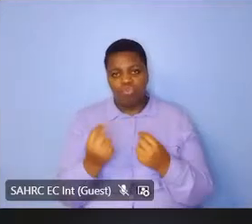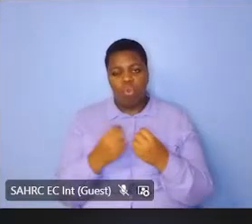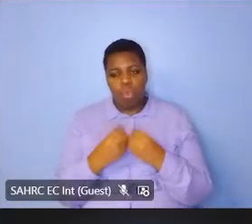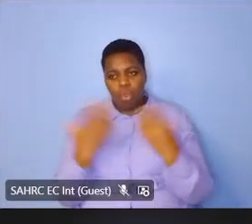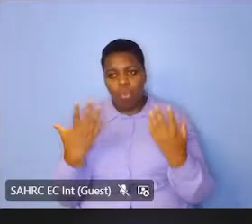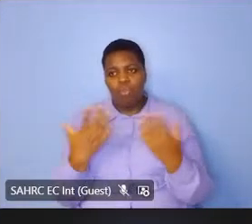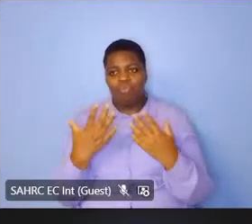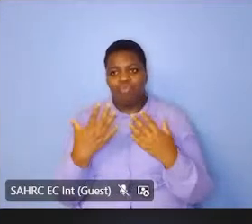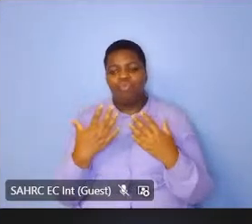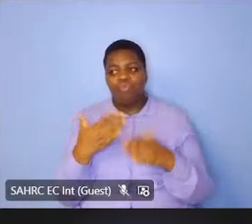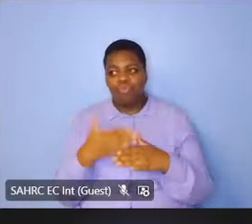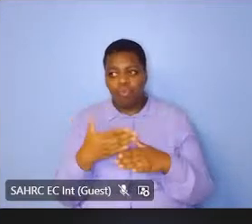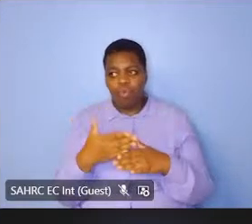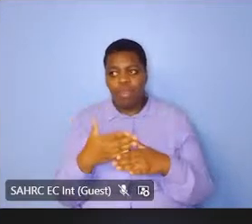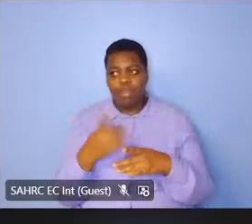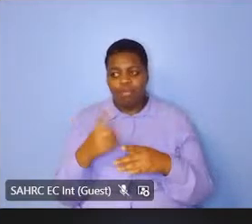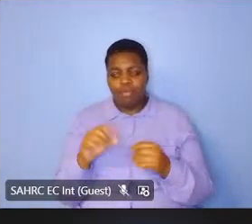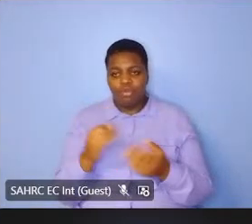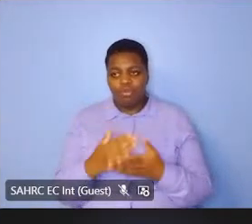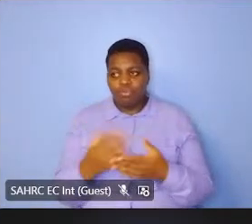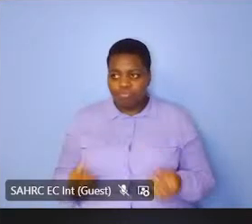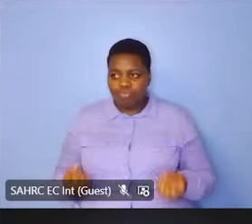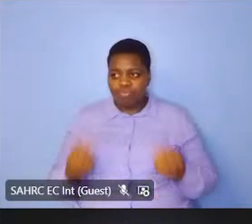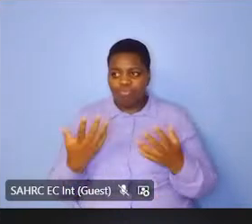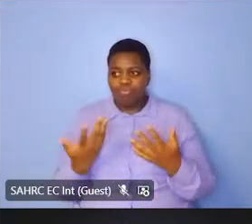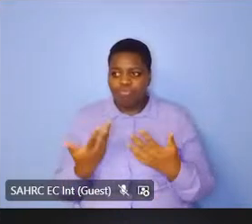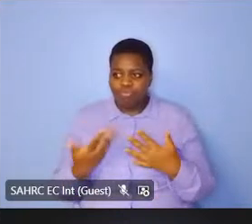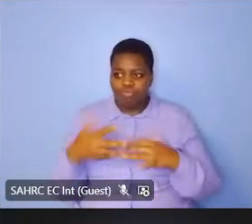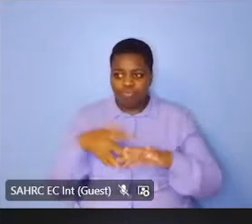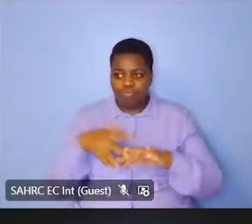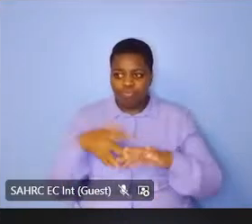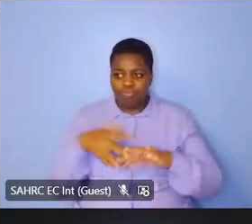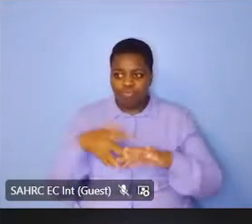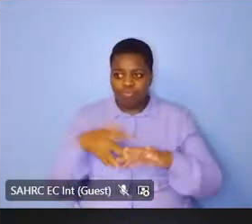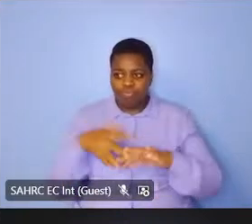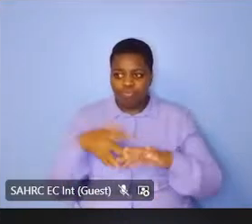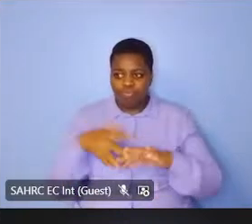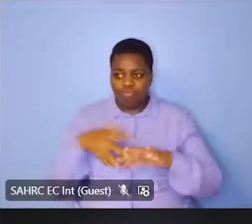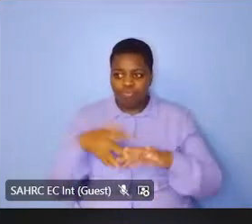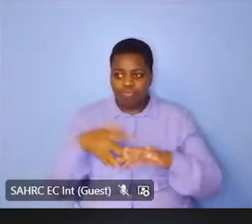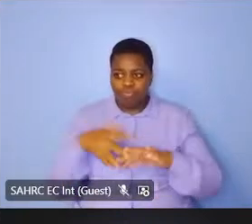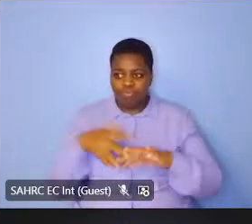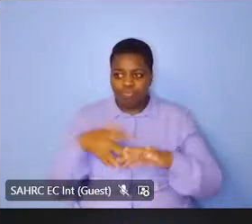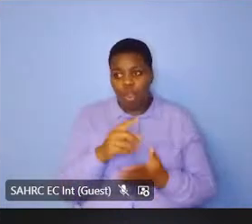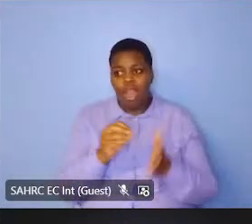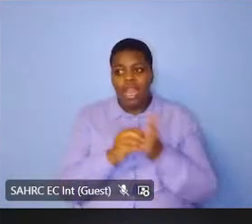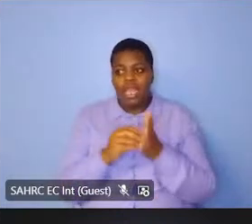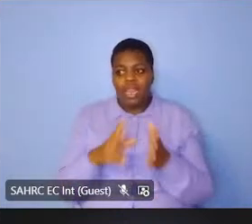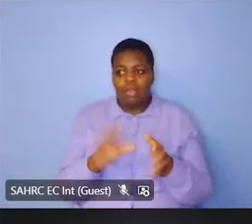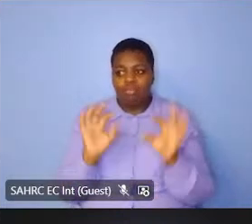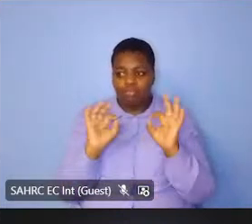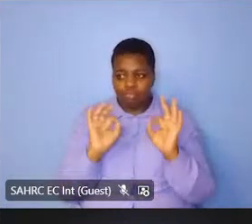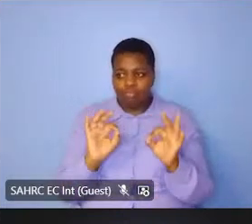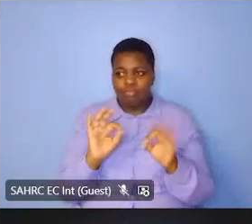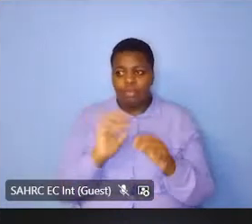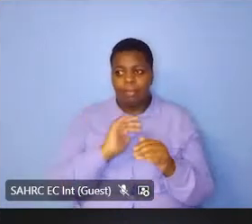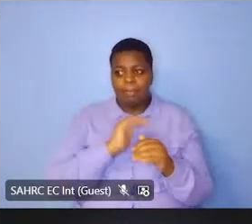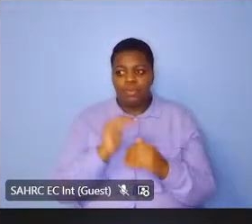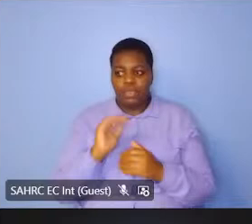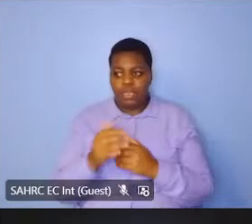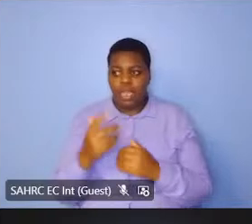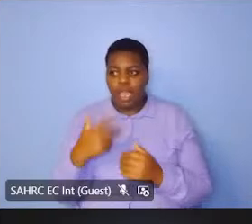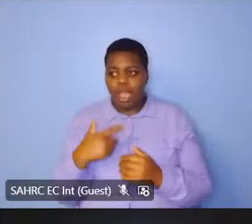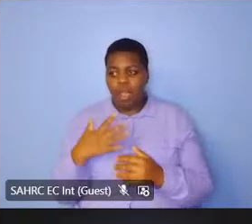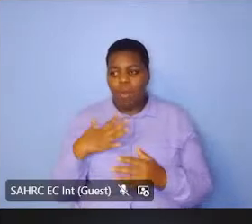guidelines and providing schools with more inclusive guidance on how to ensure that all learners are protected. I also